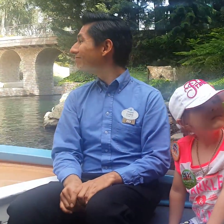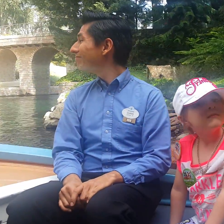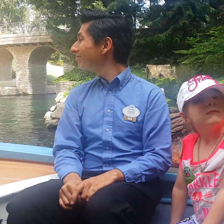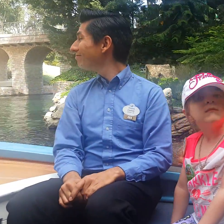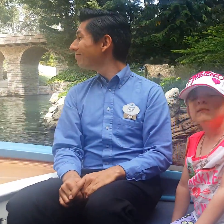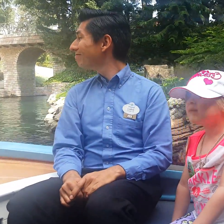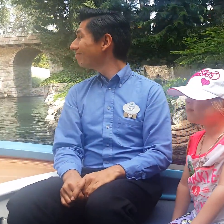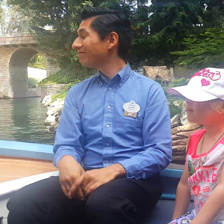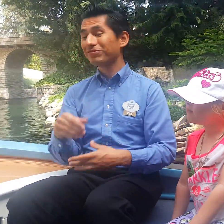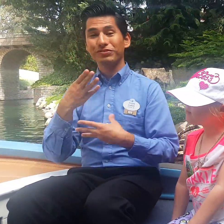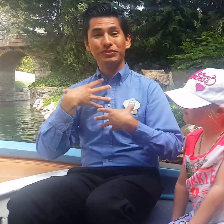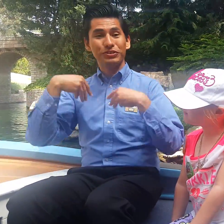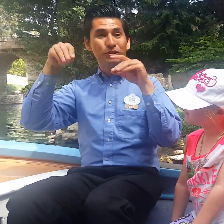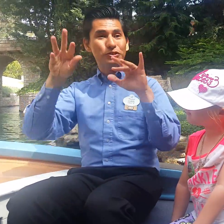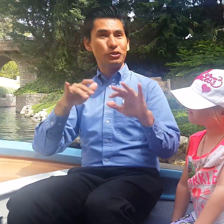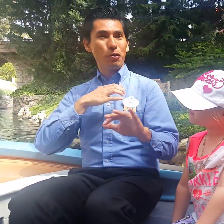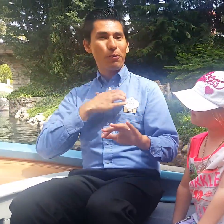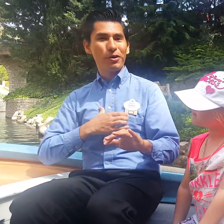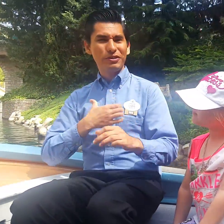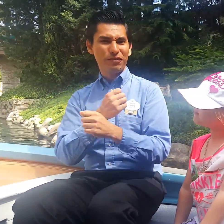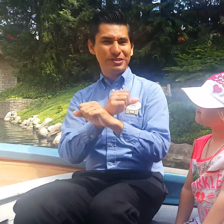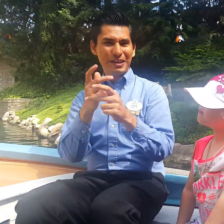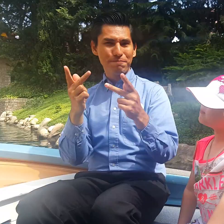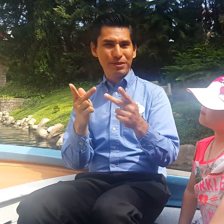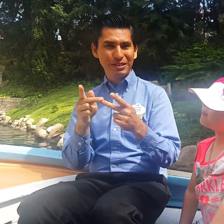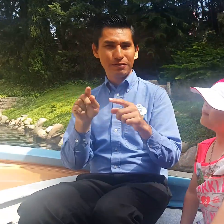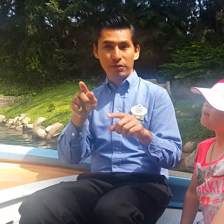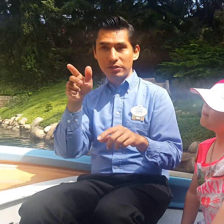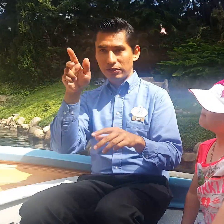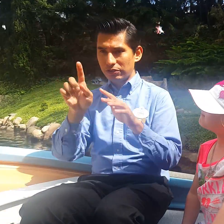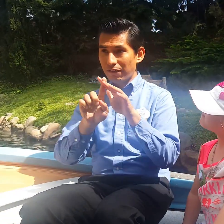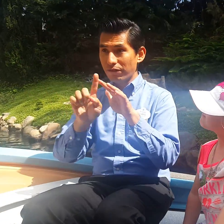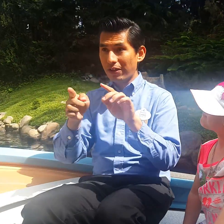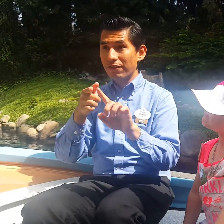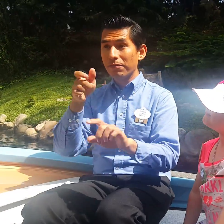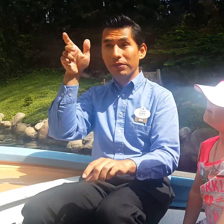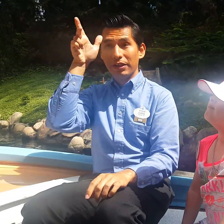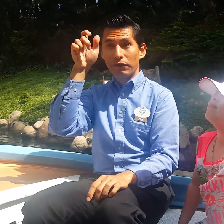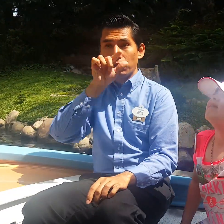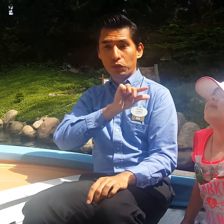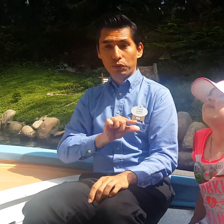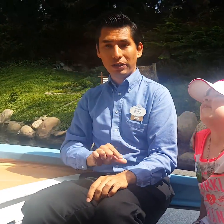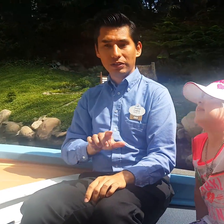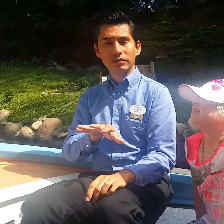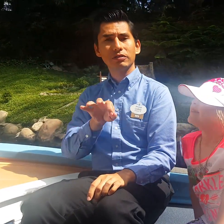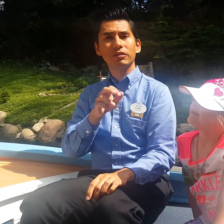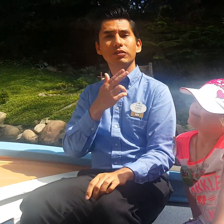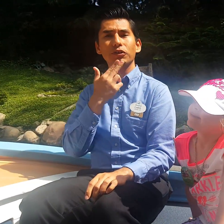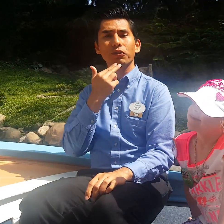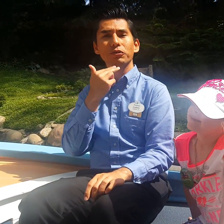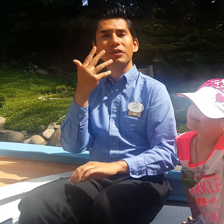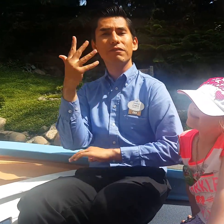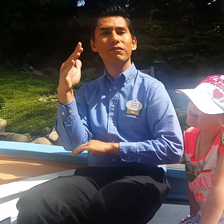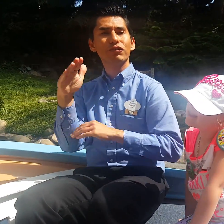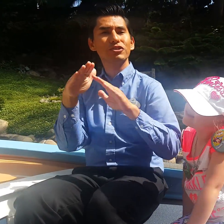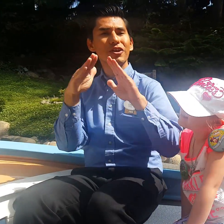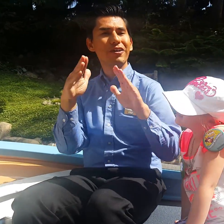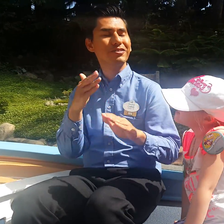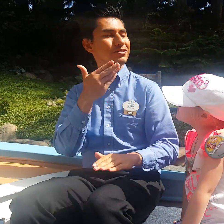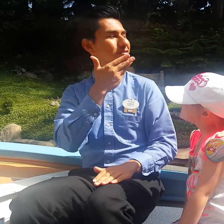Snow White wished for a safe place when she fled the evil queen. She stumbled across the cozy forest cottage just to our right. It was home to the 7